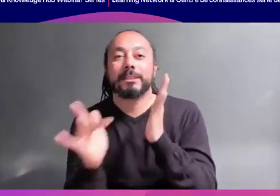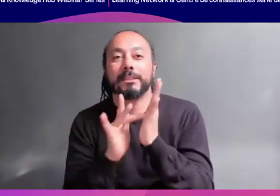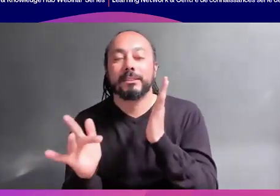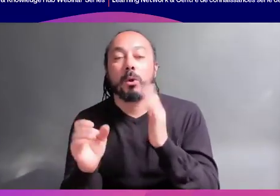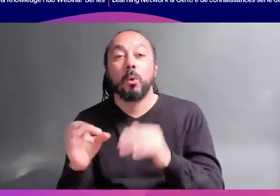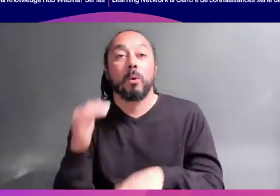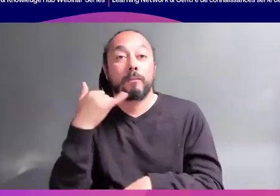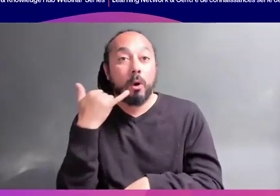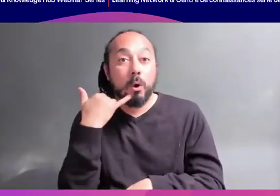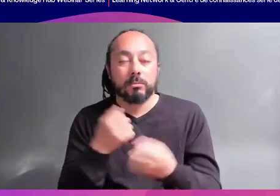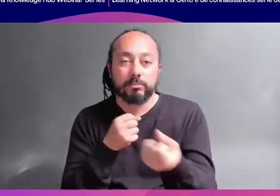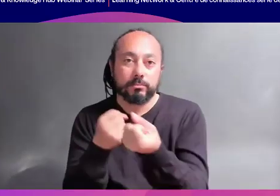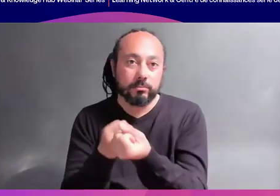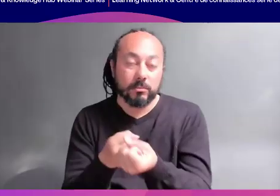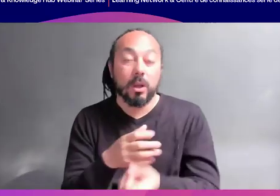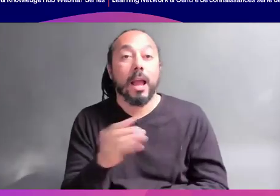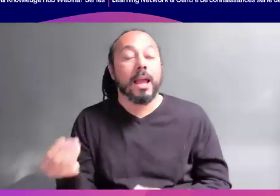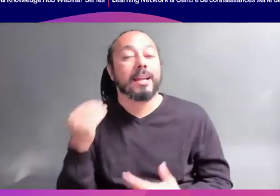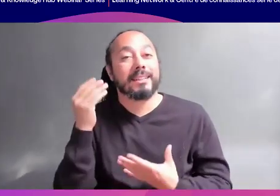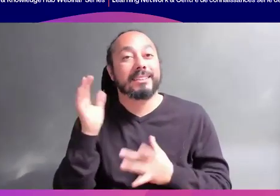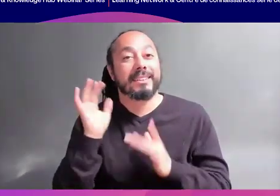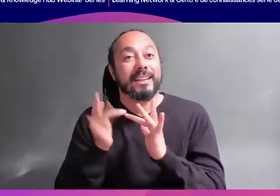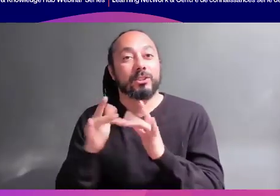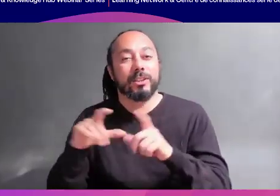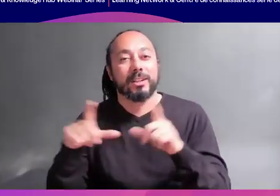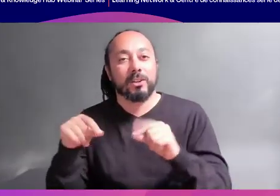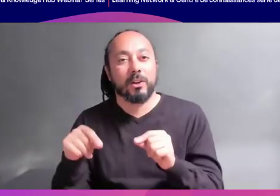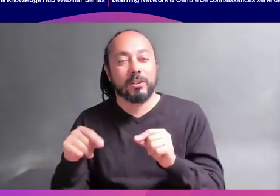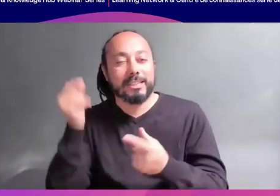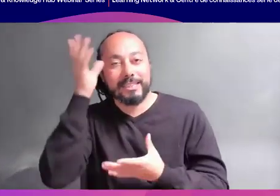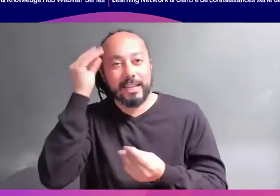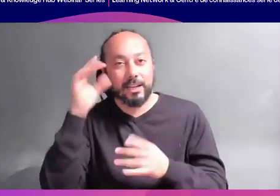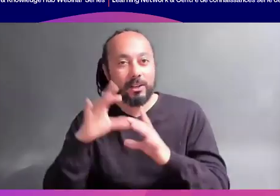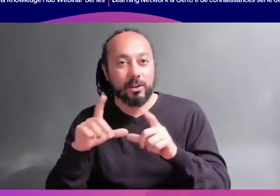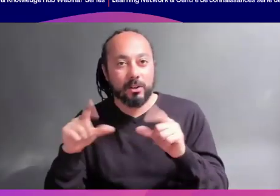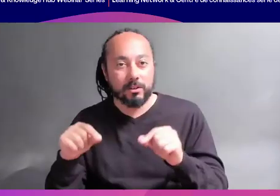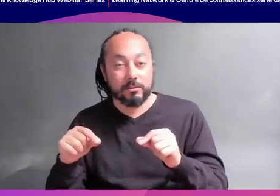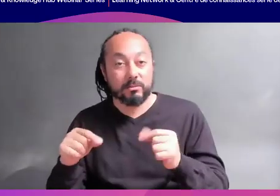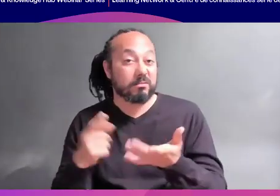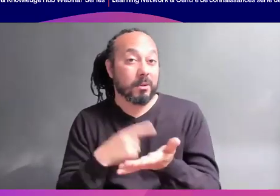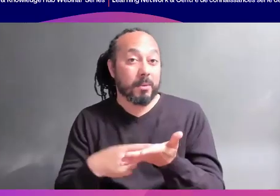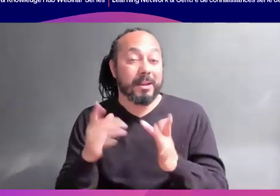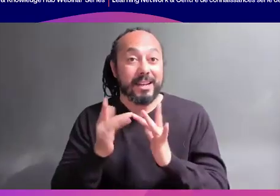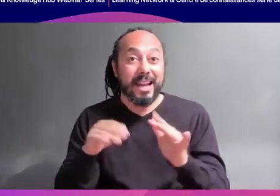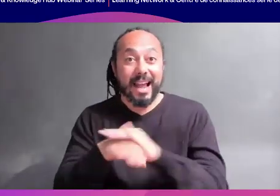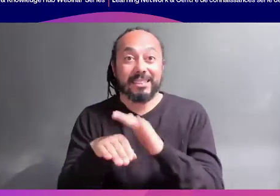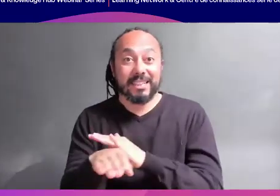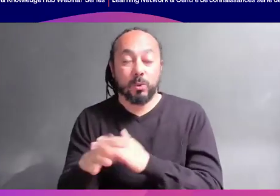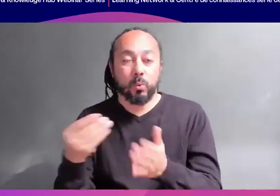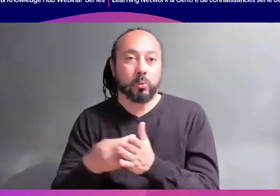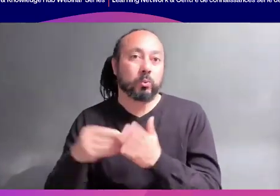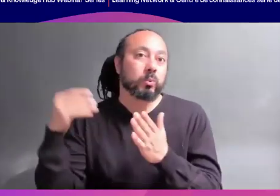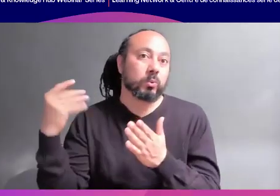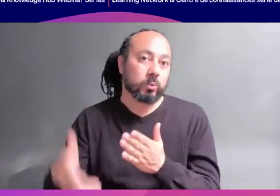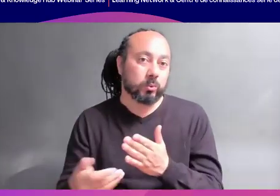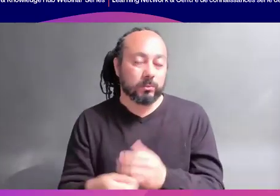we also supplied data cards because for some, just that internet access is costly. And